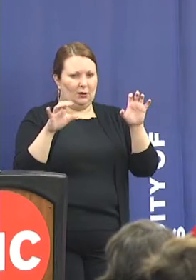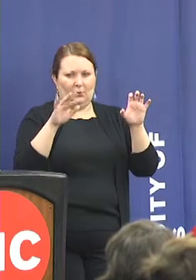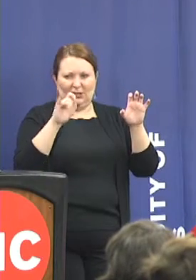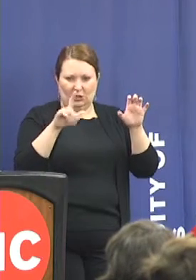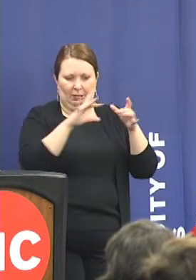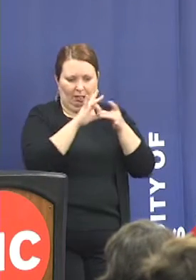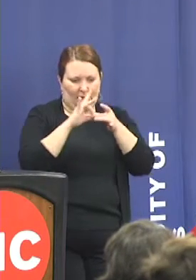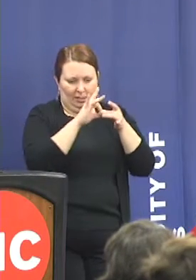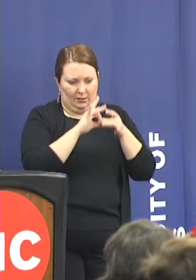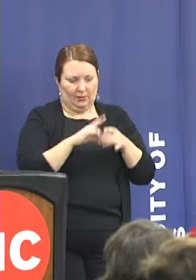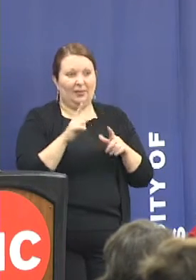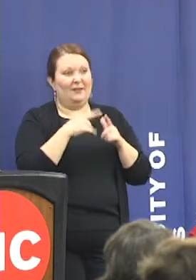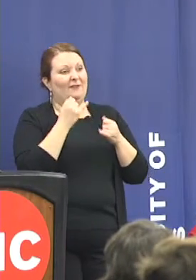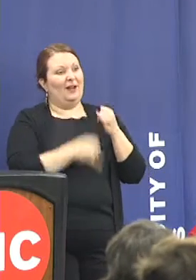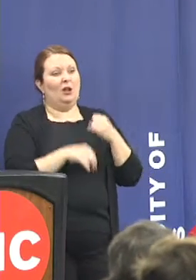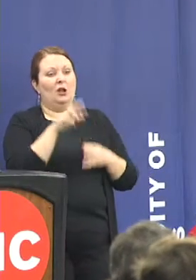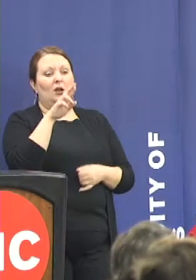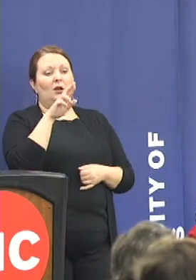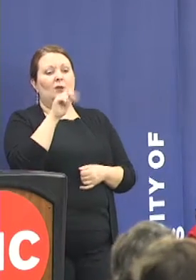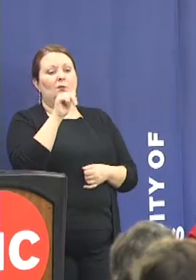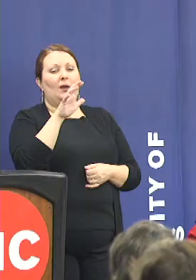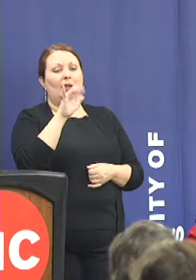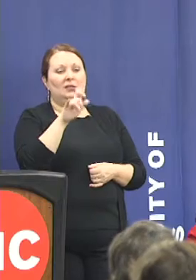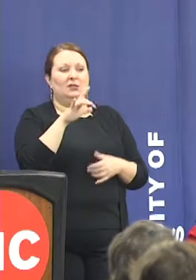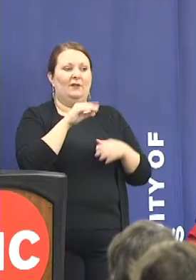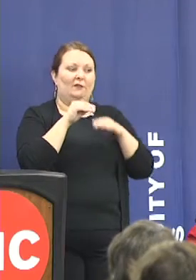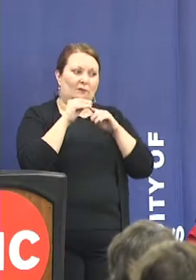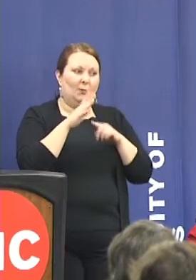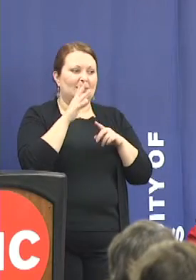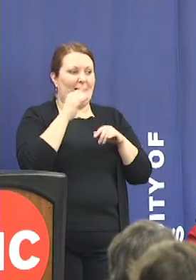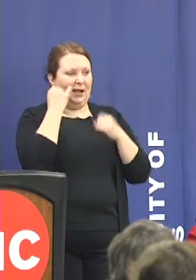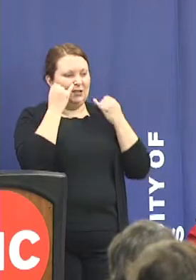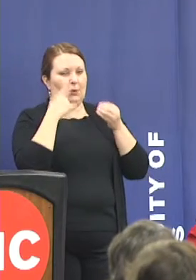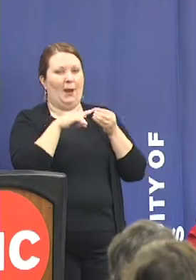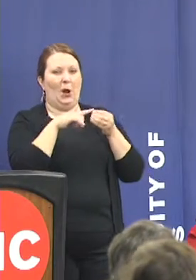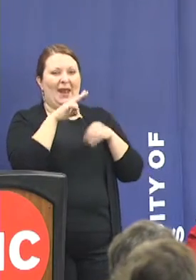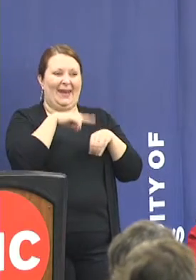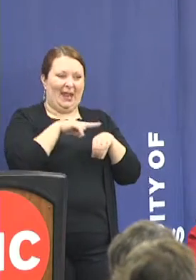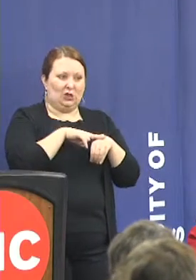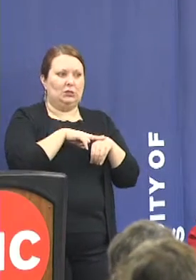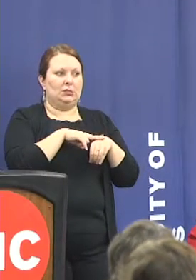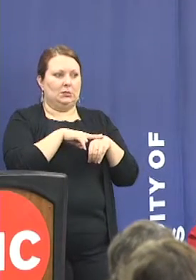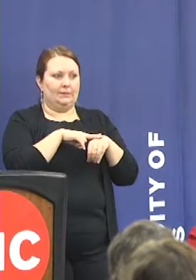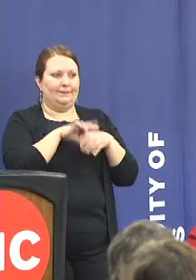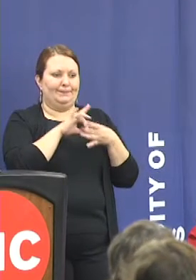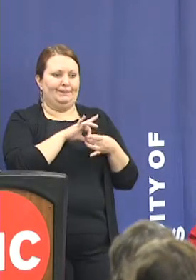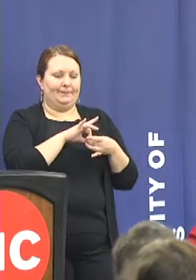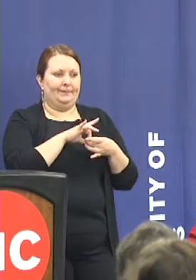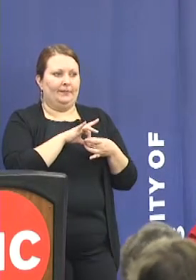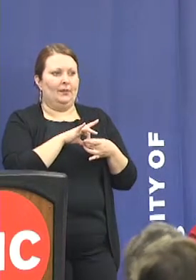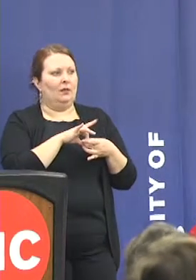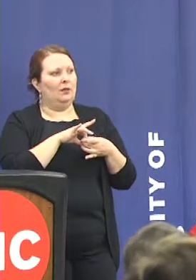finally, race informs notions of nationalism and nation, right? So here in front is Nilda